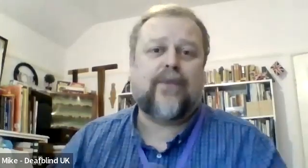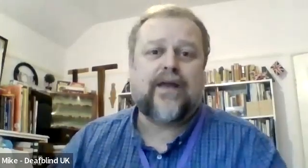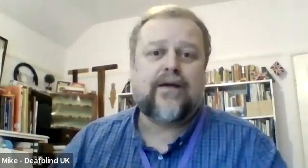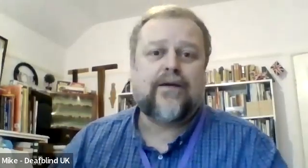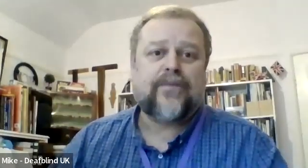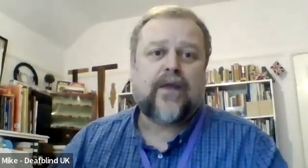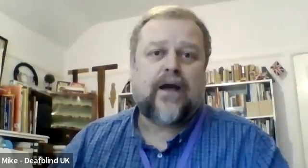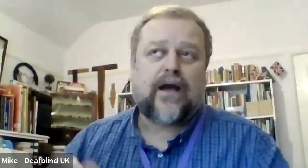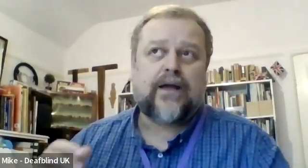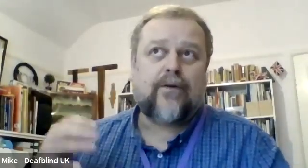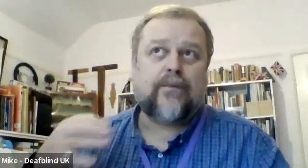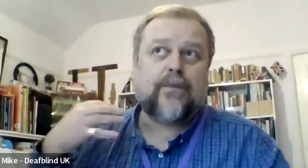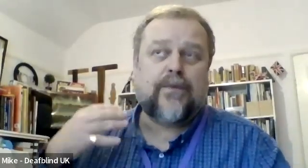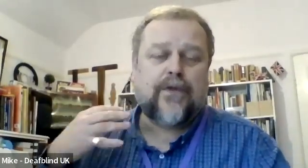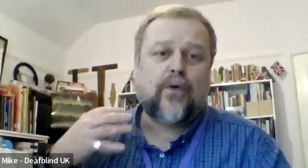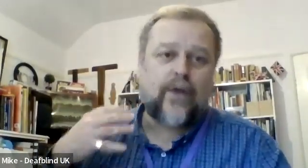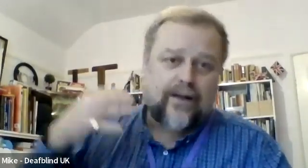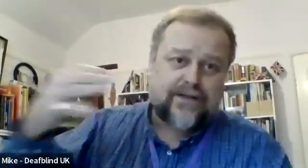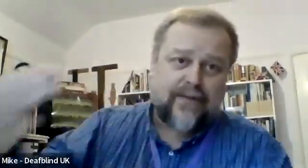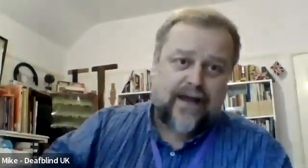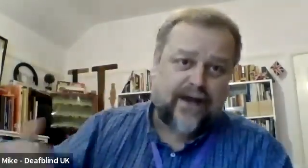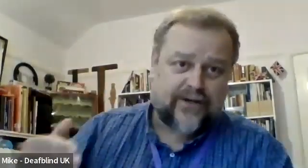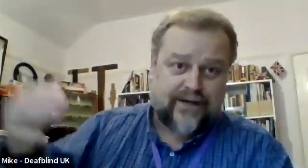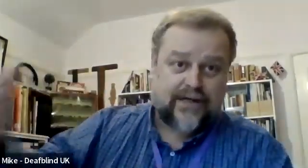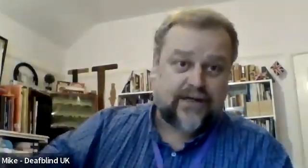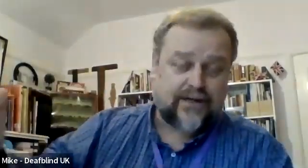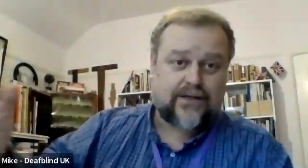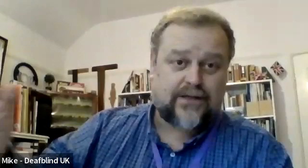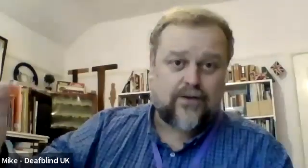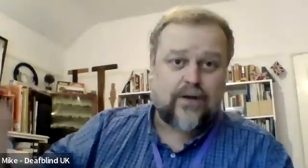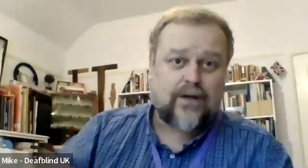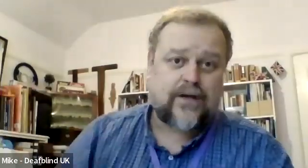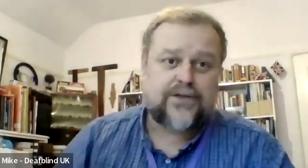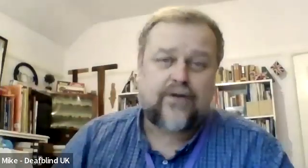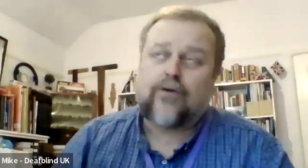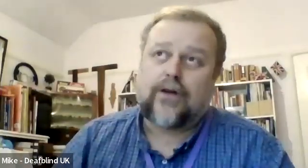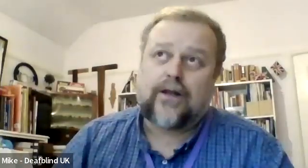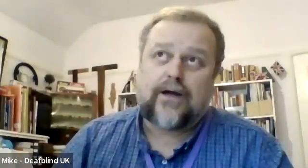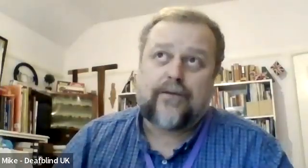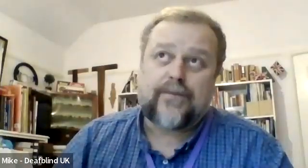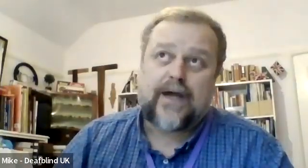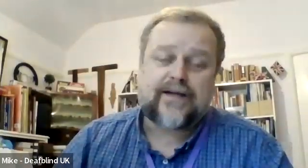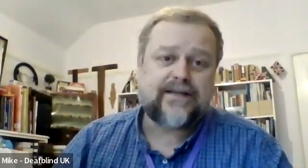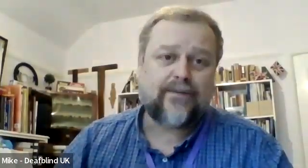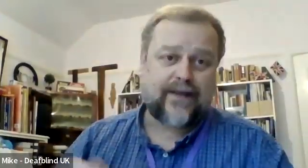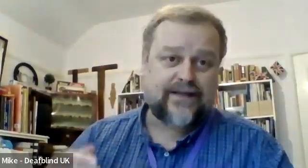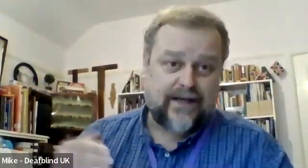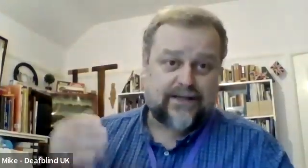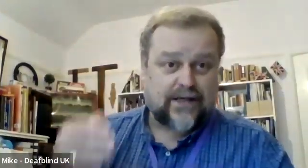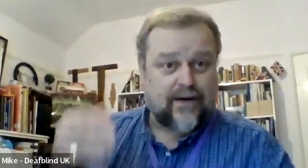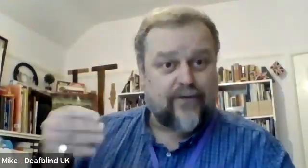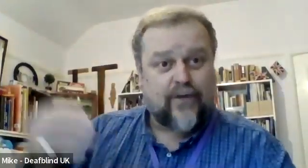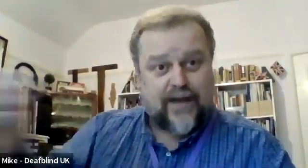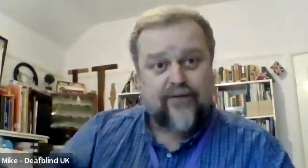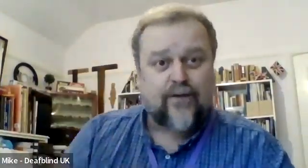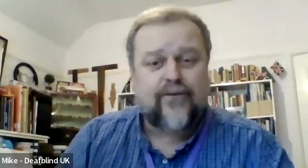it might be, you know, the will to make that transition to general accessibility needs